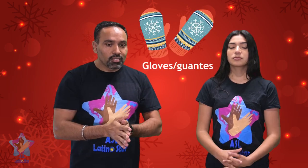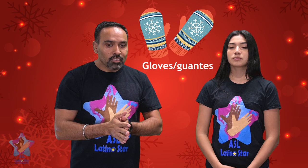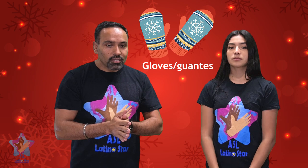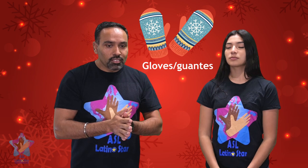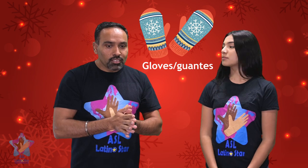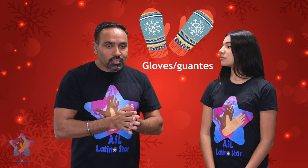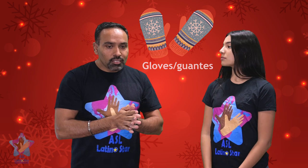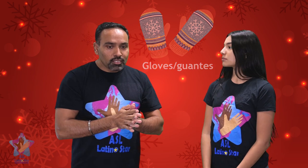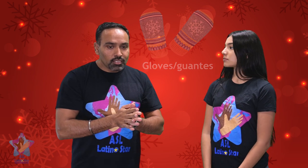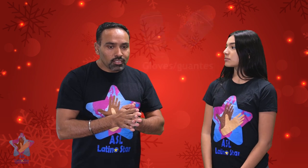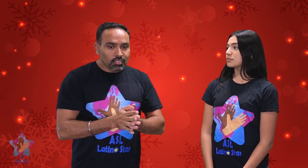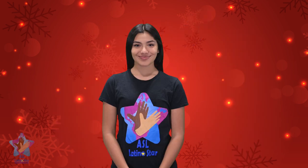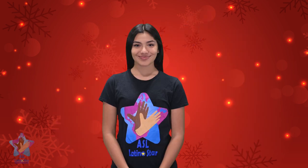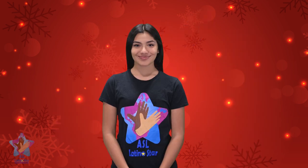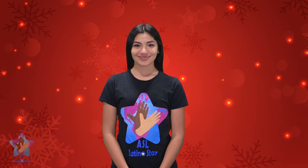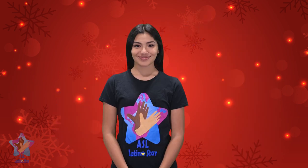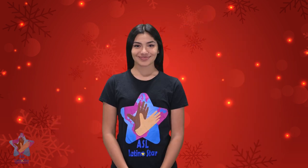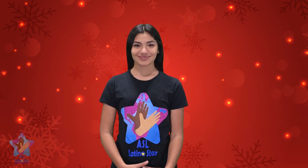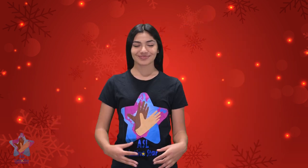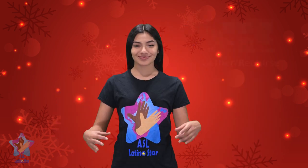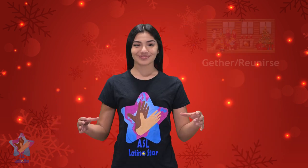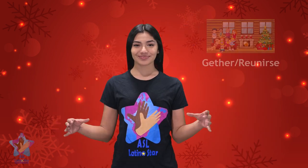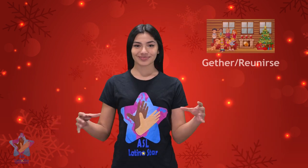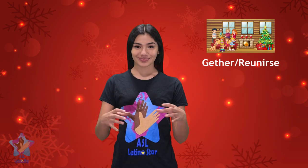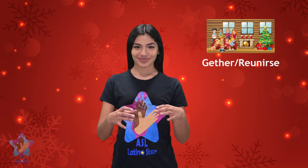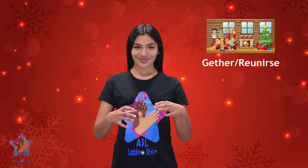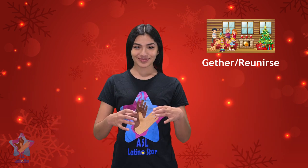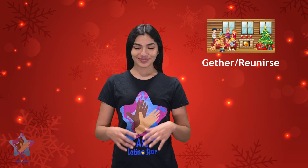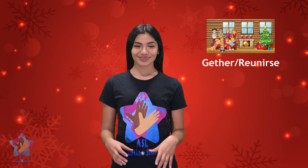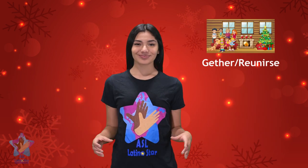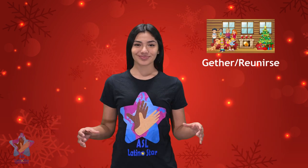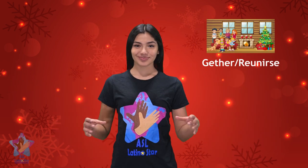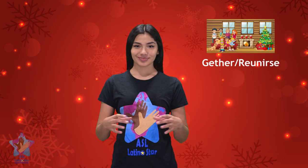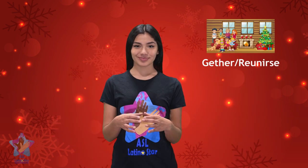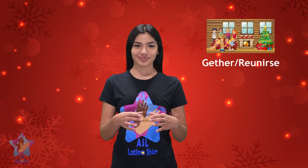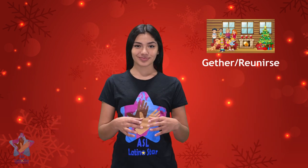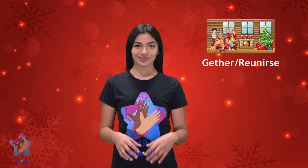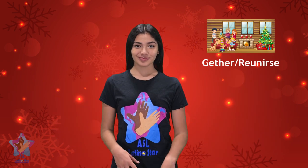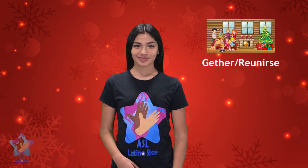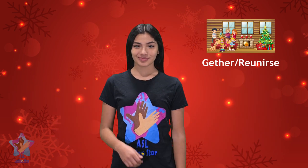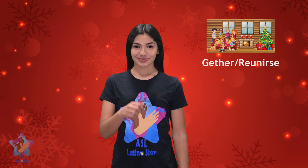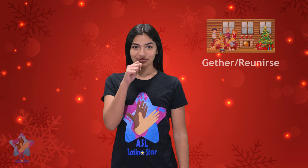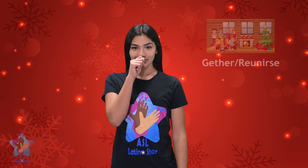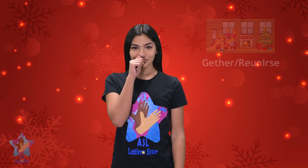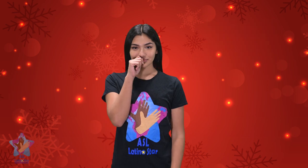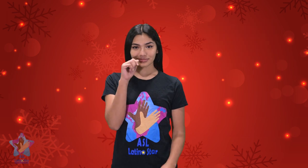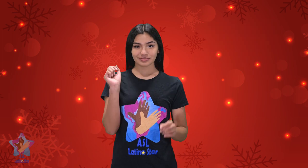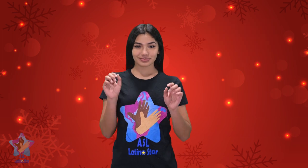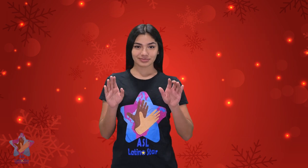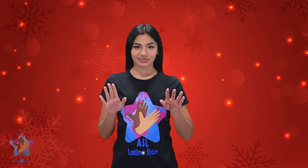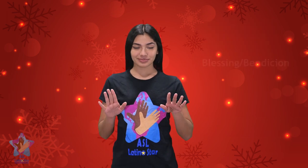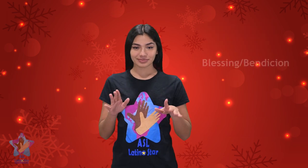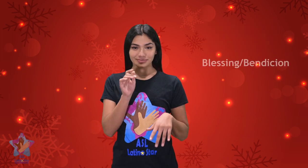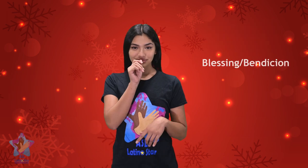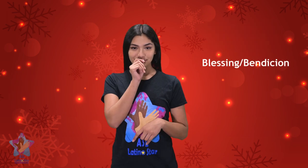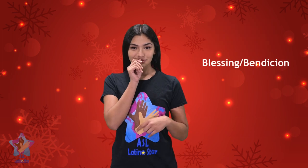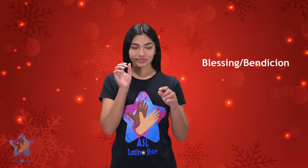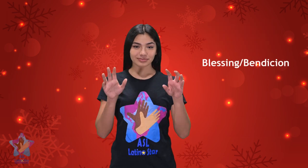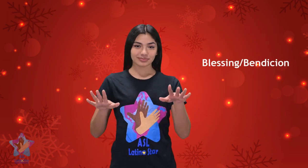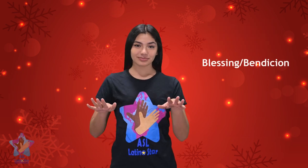Guantes. Gathering. Reunirse. Reunirse. Reunirse. Blessings. Bendicion.